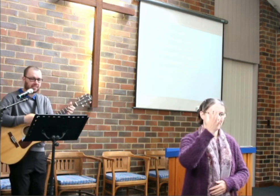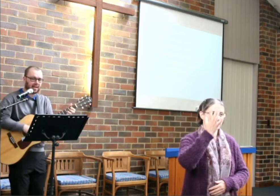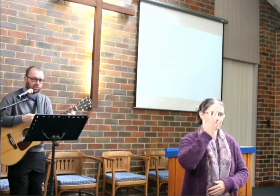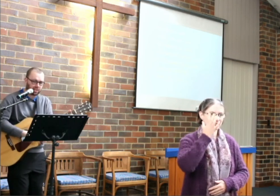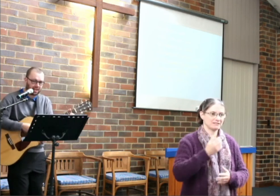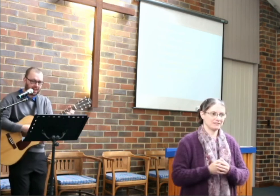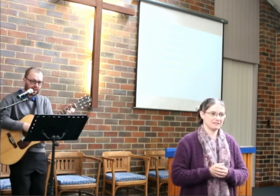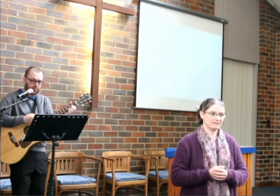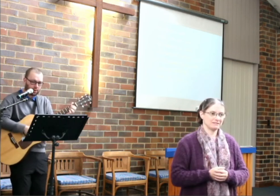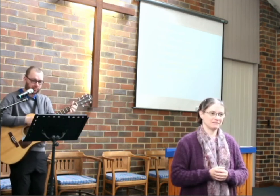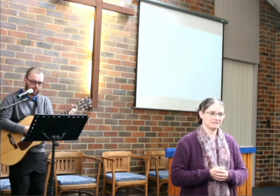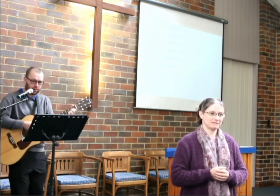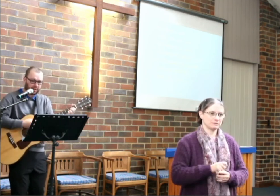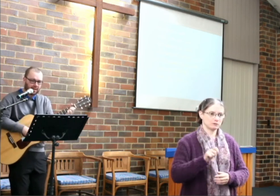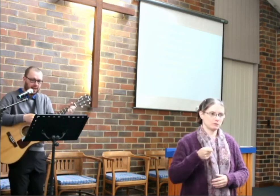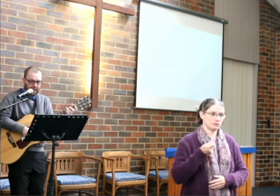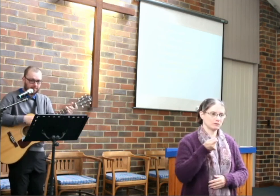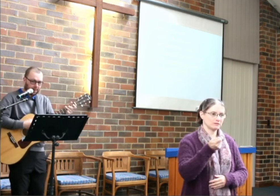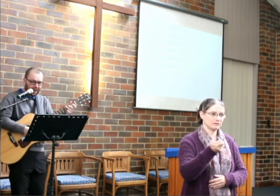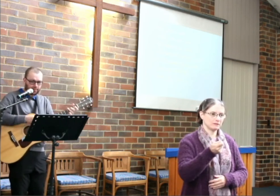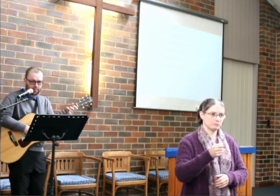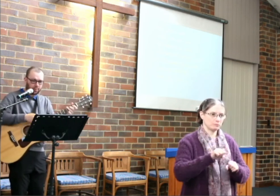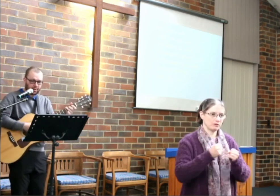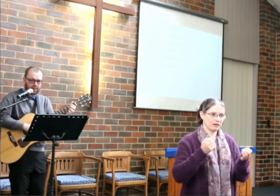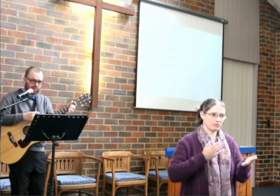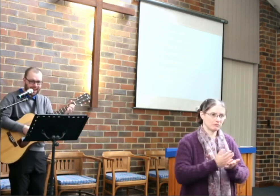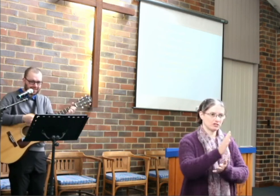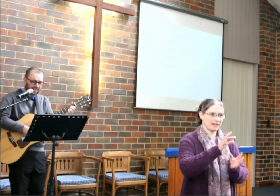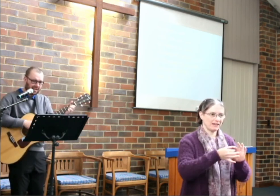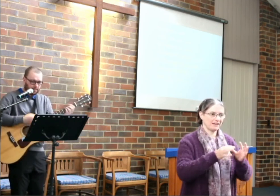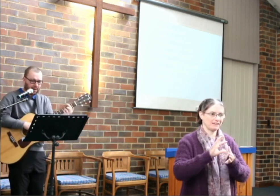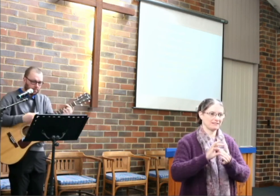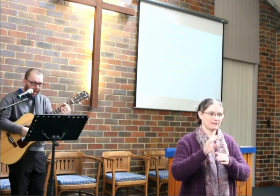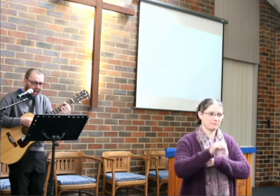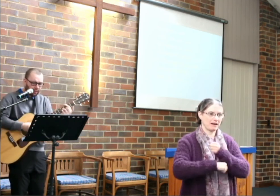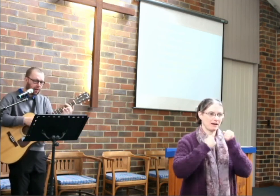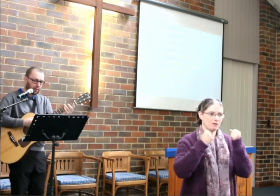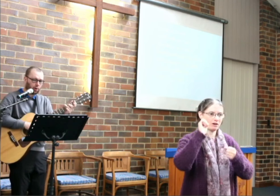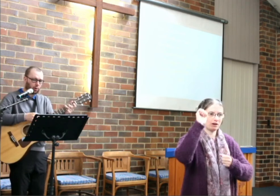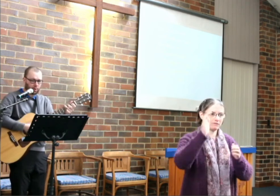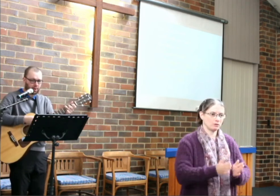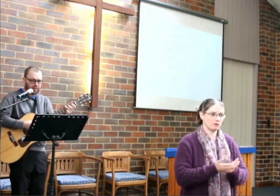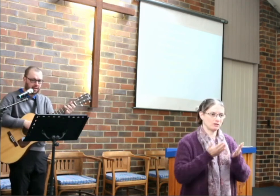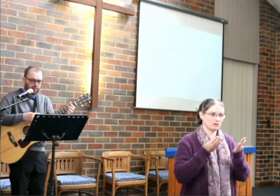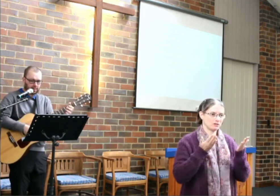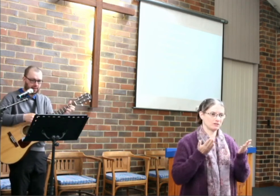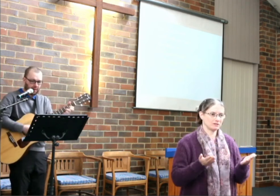spirit, unsheath your sword, and break through the chains. By the power of your